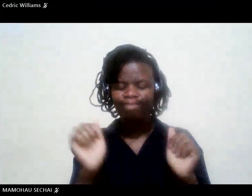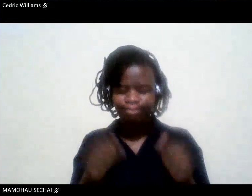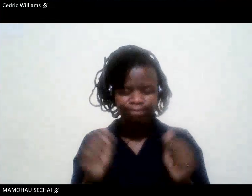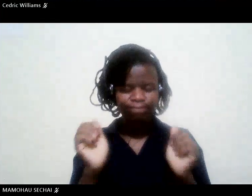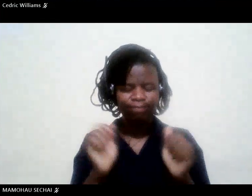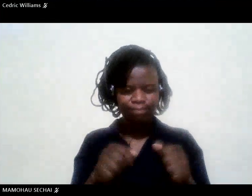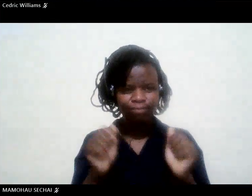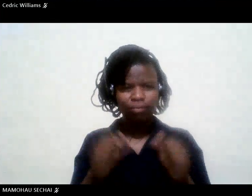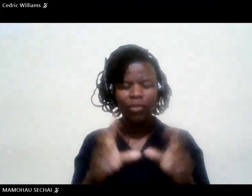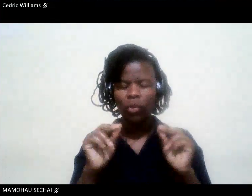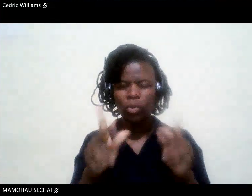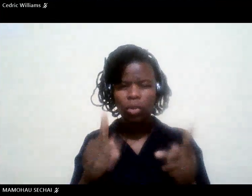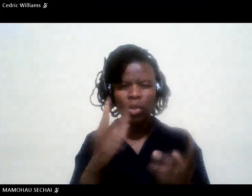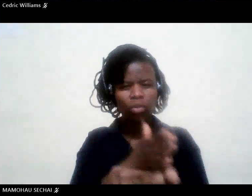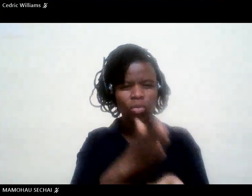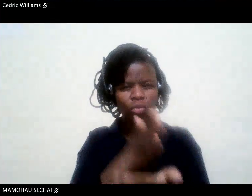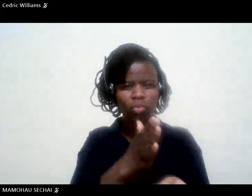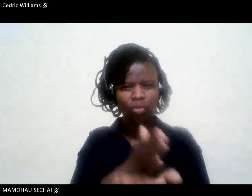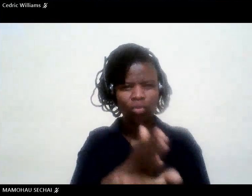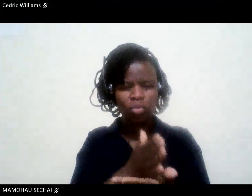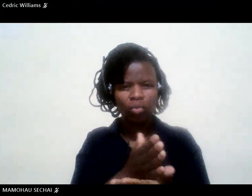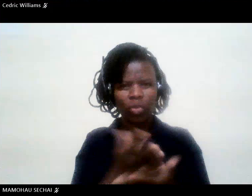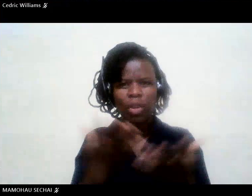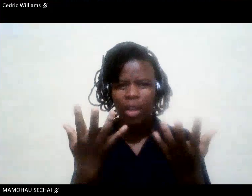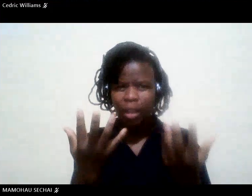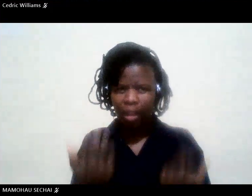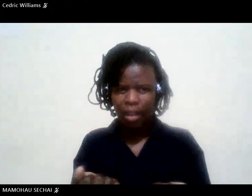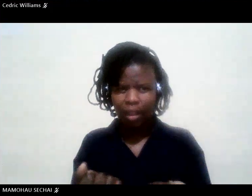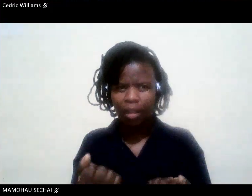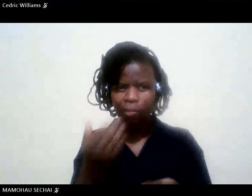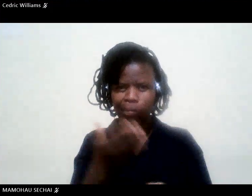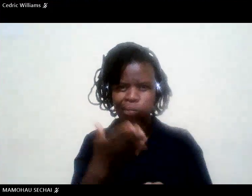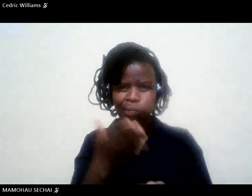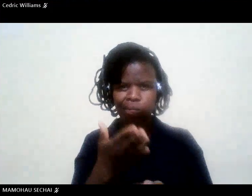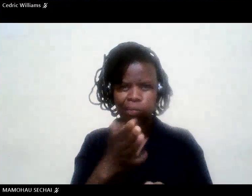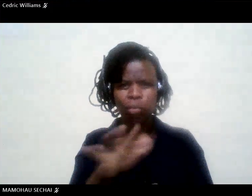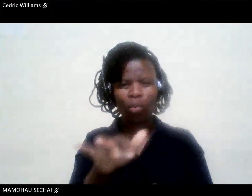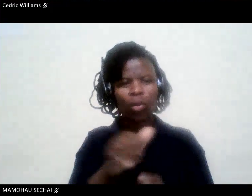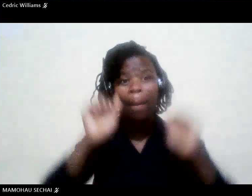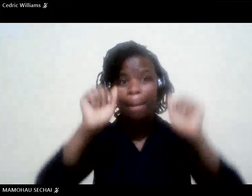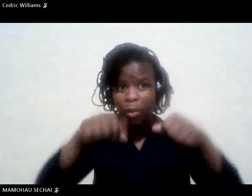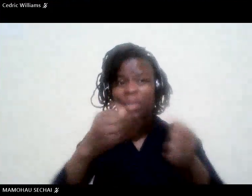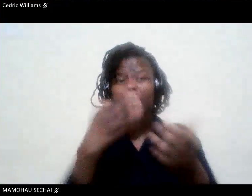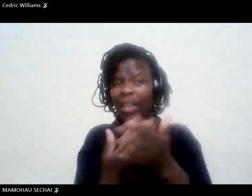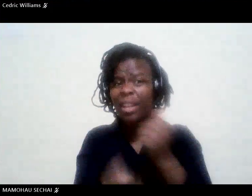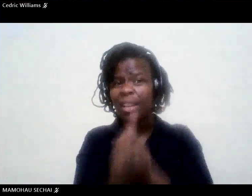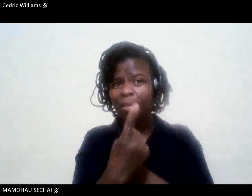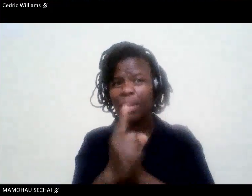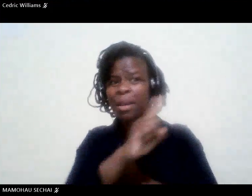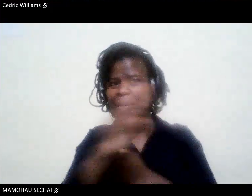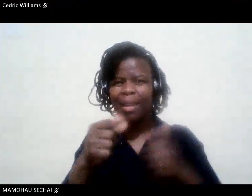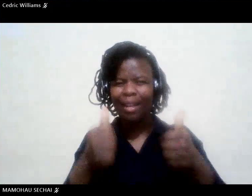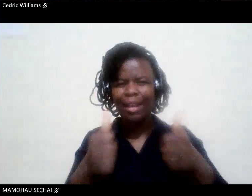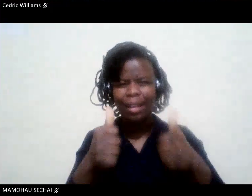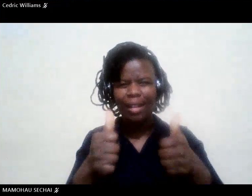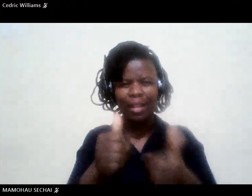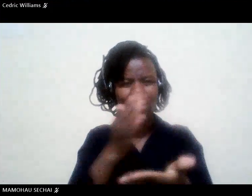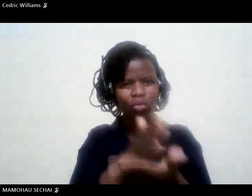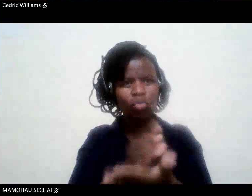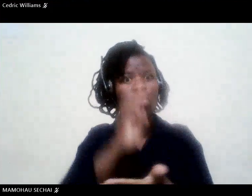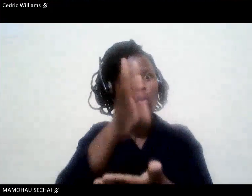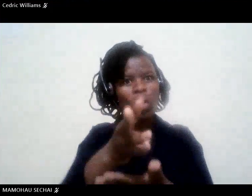So definitely there is a possibility of that happening. There's a possibility of that happening. In fact, you will get to